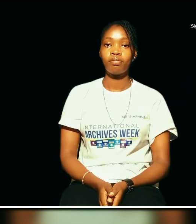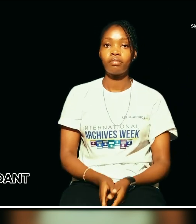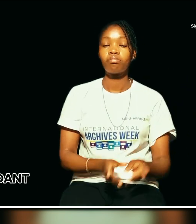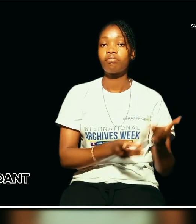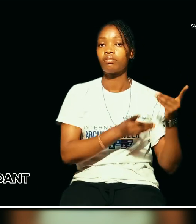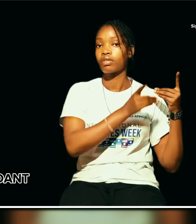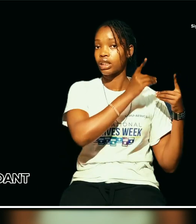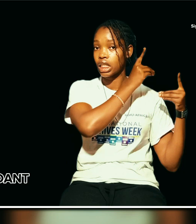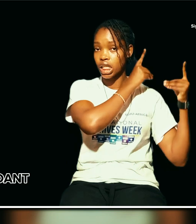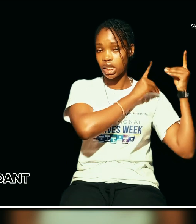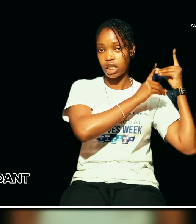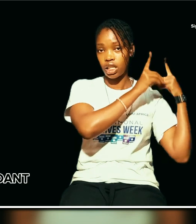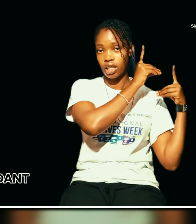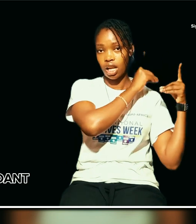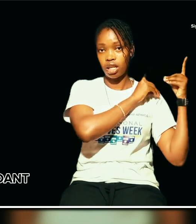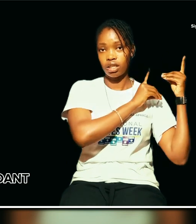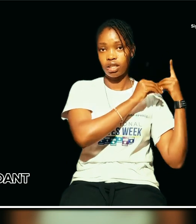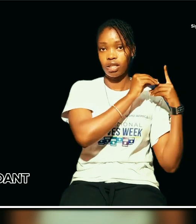descendant,